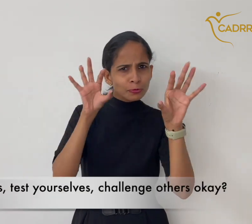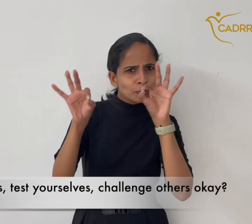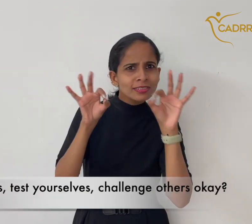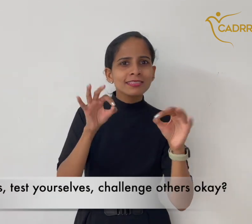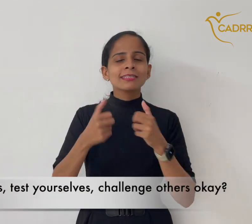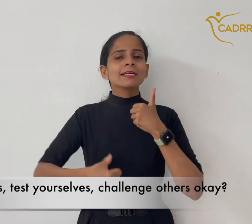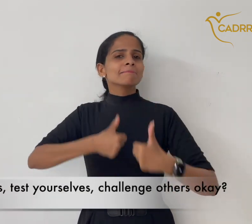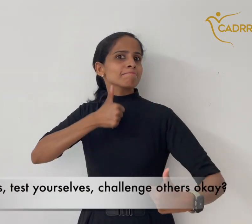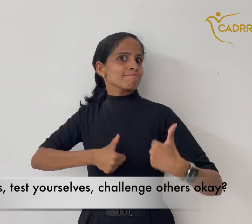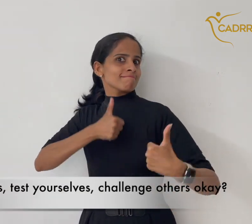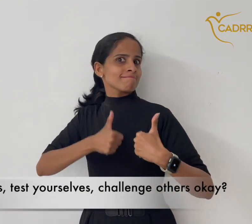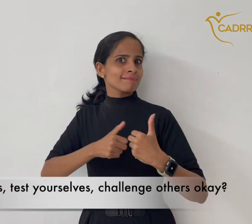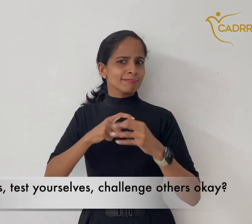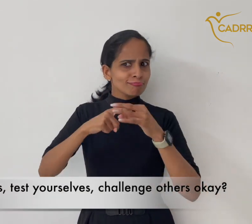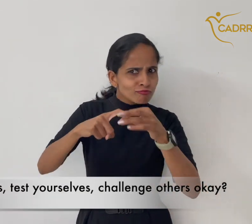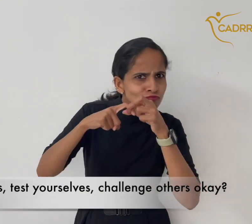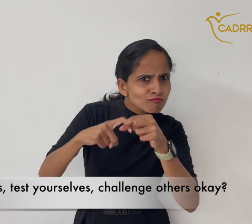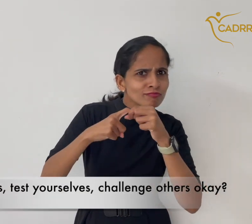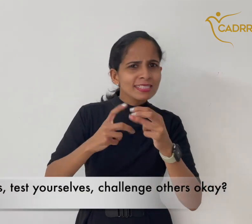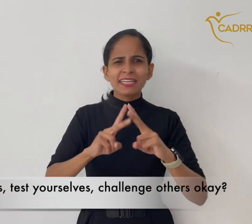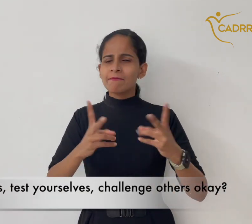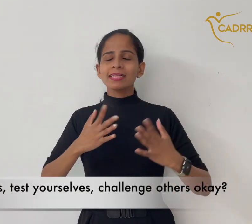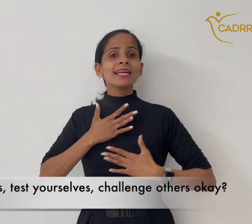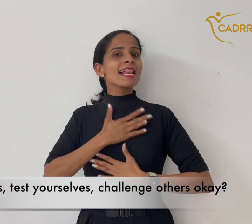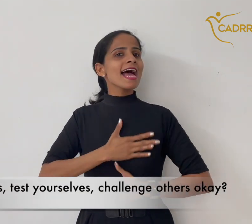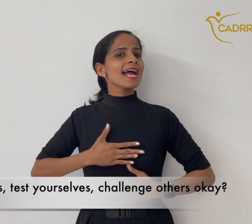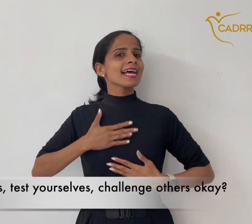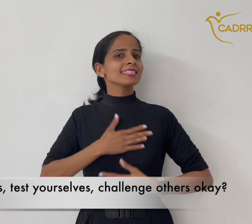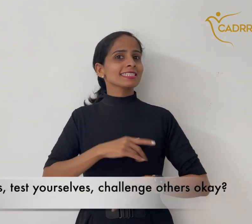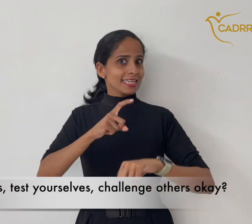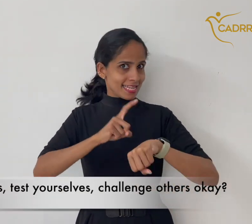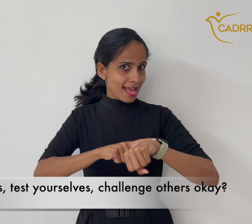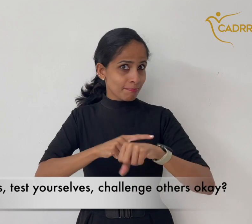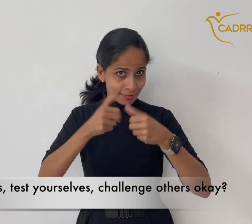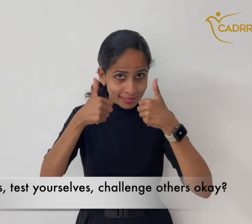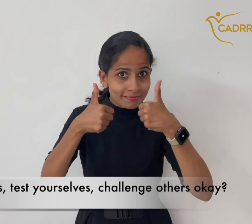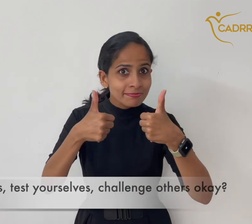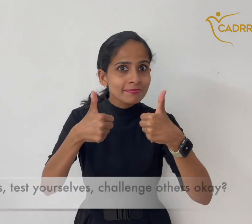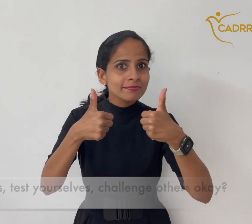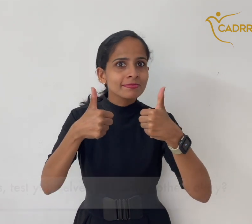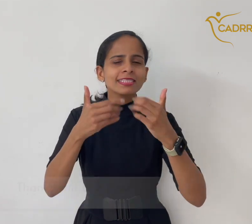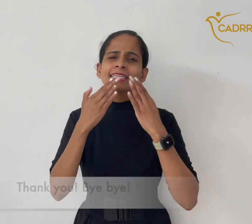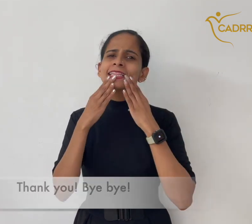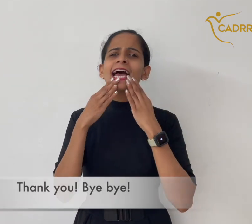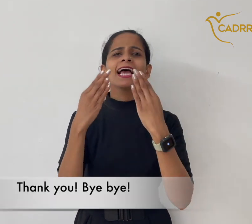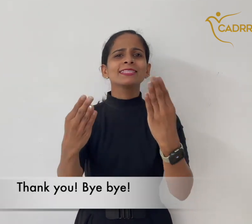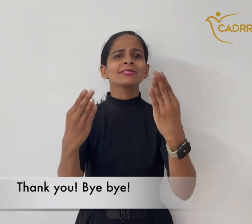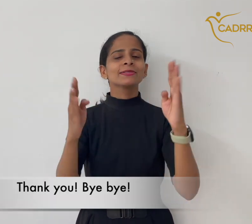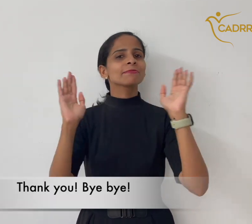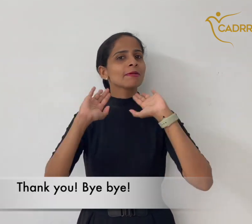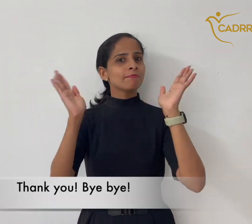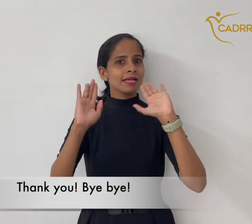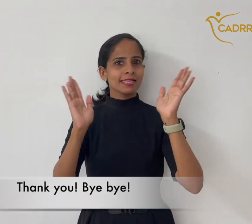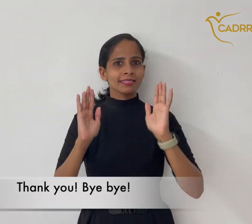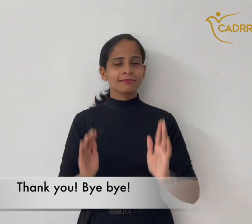Test yourselves, challenge others. Okay, thank you. Bye-bye.